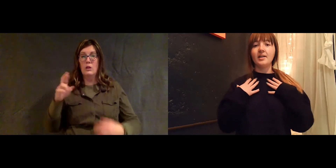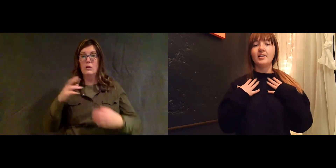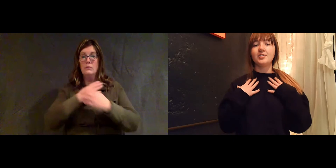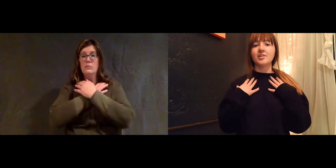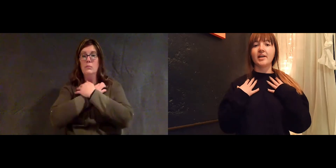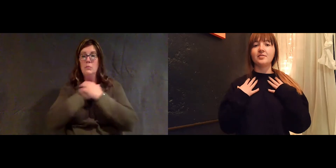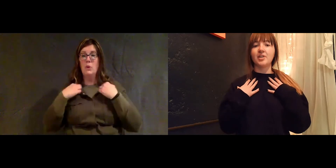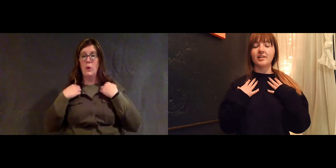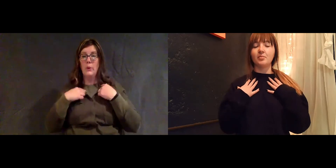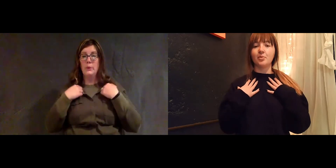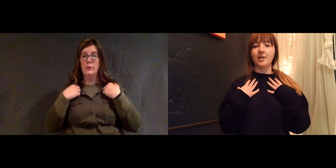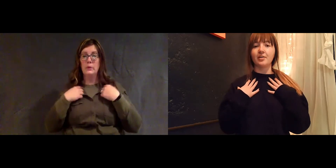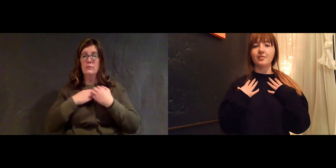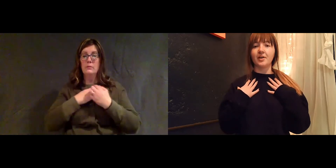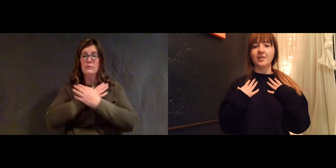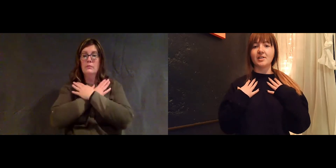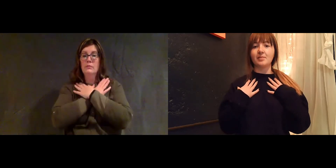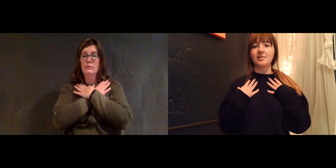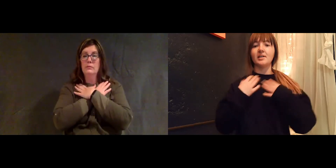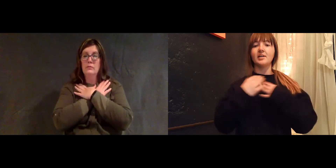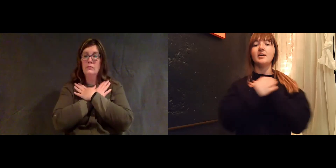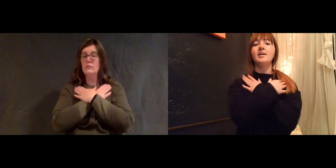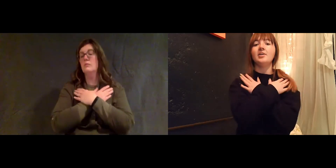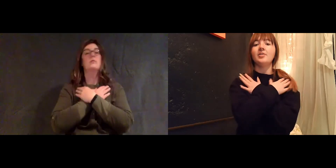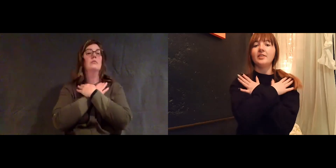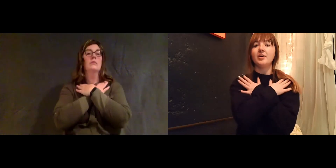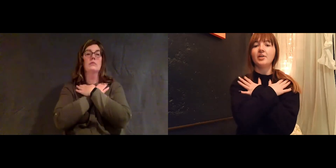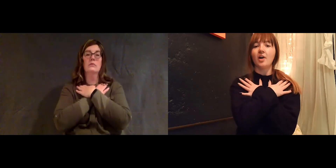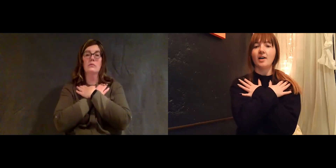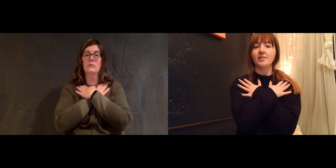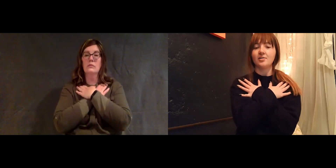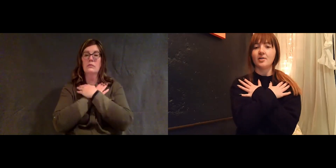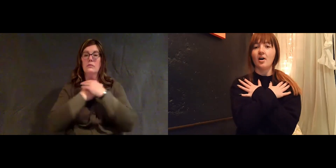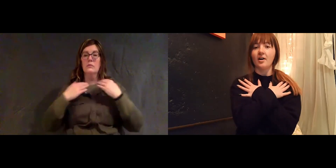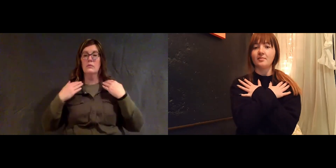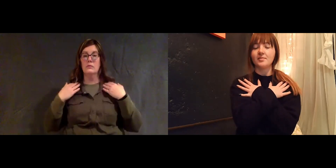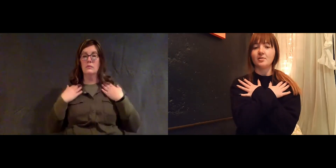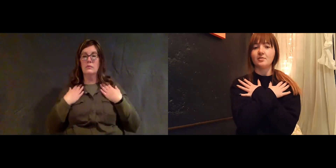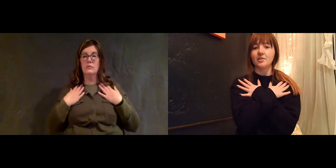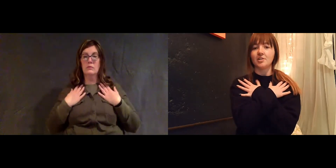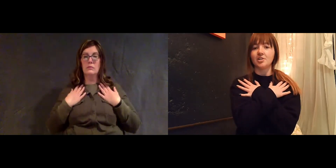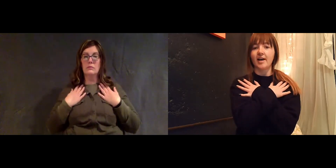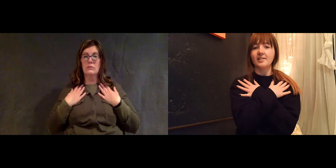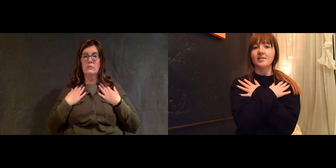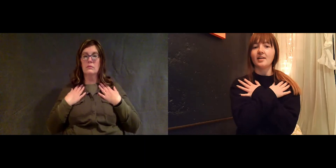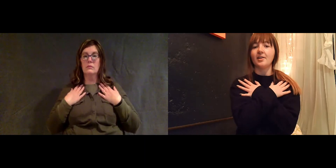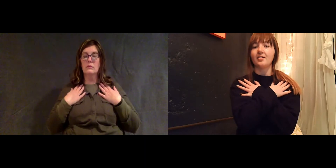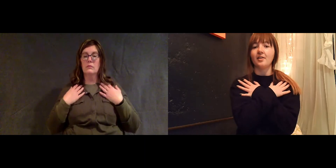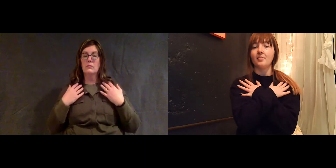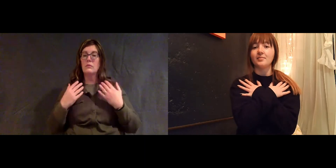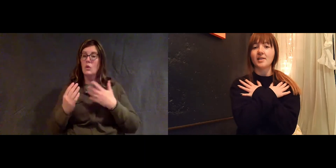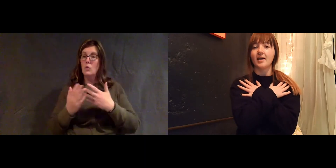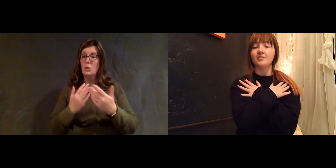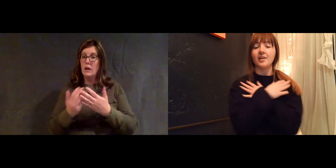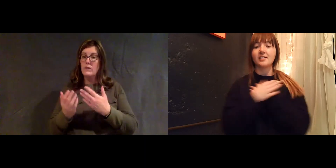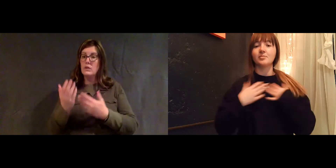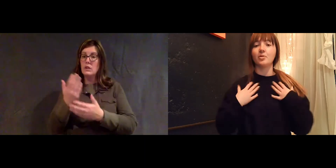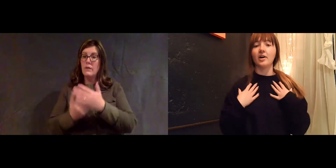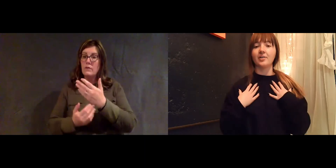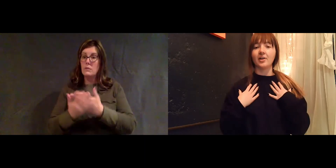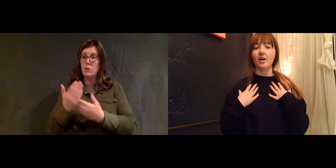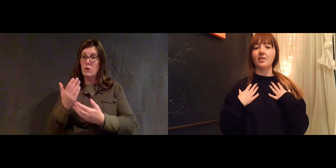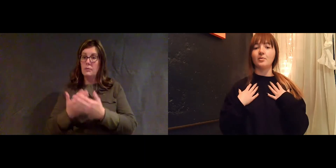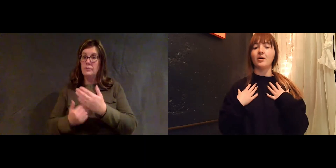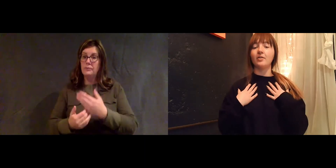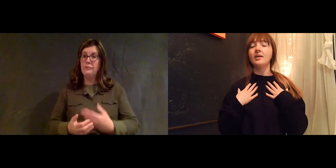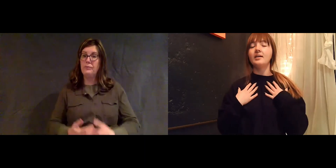down, just kind of gently bring your fingertips here. You can even cross your arms over your chest so that your thumbs kind of rest more on